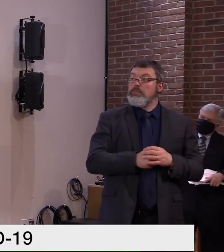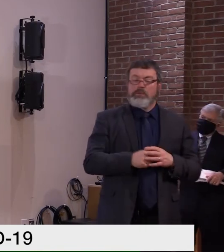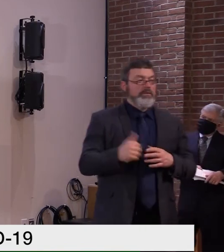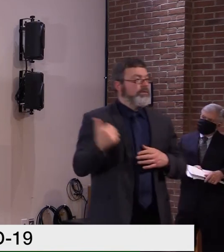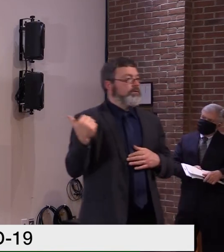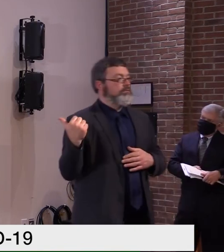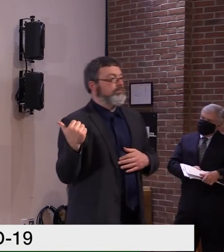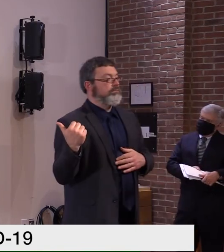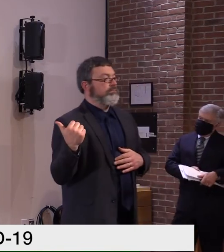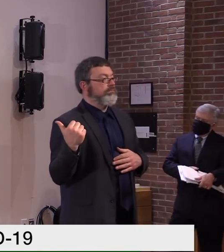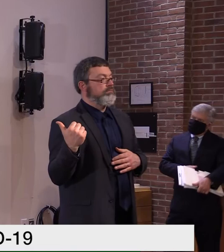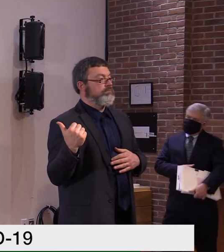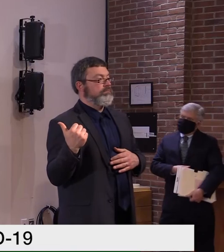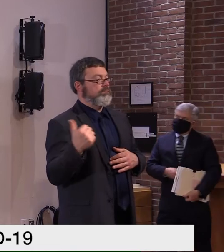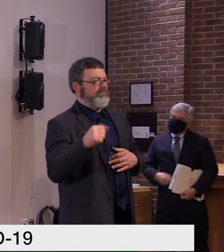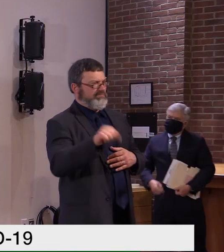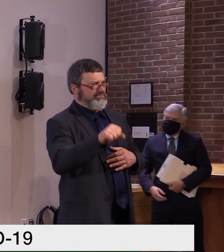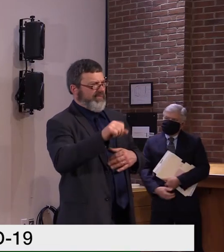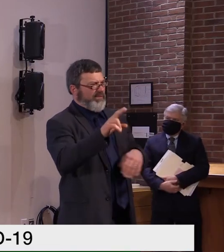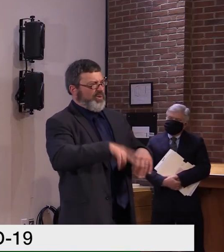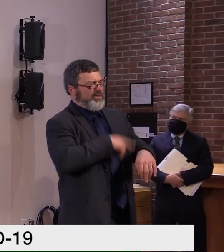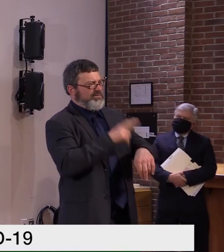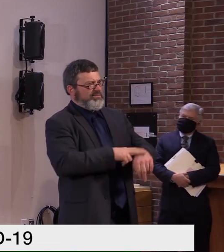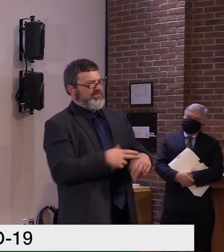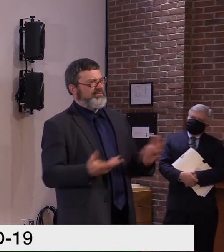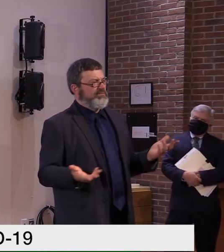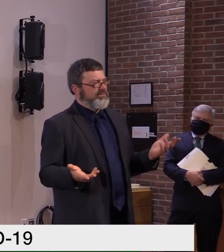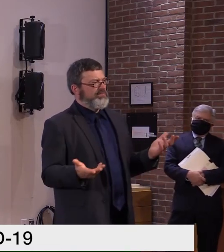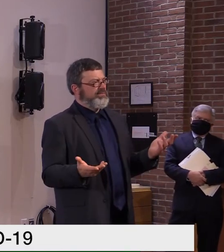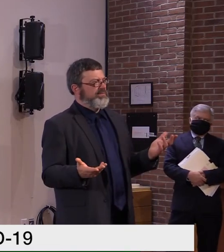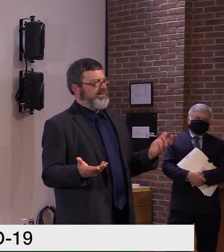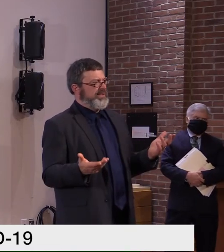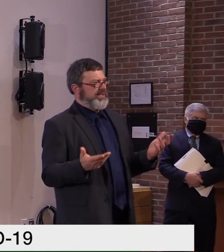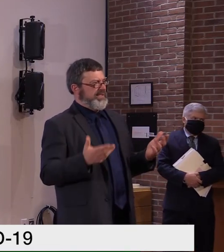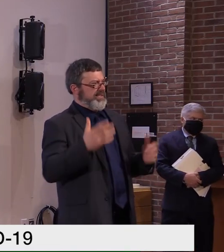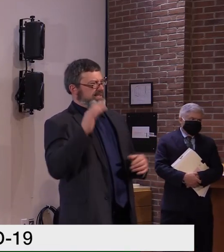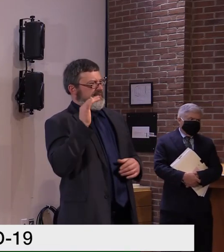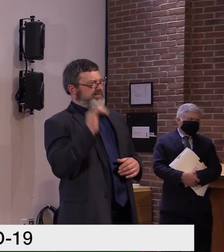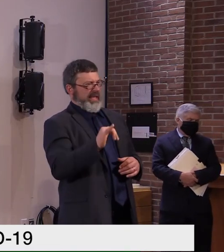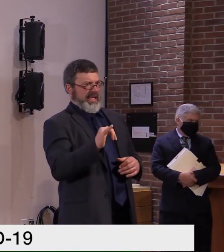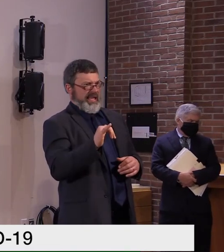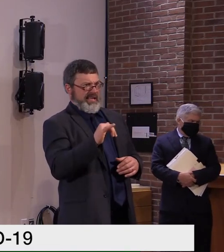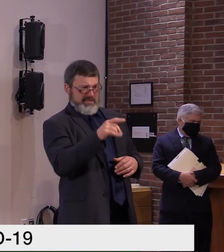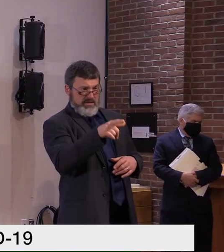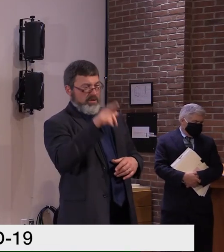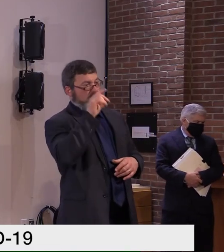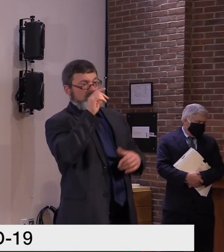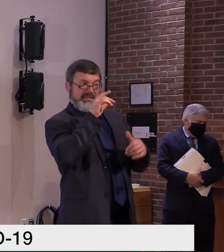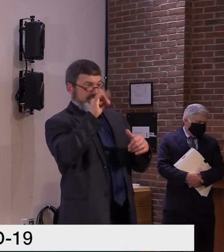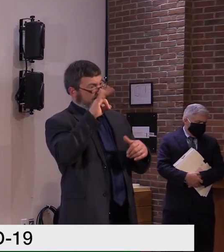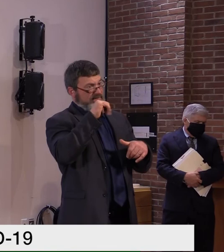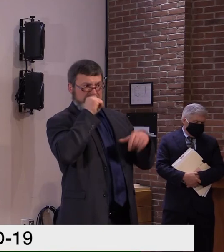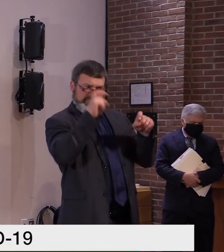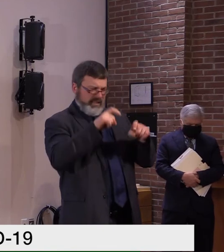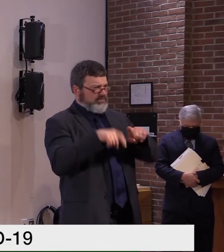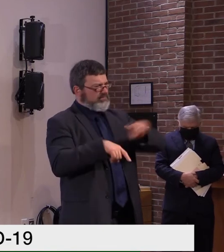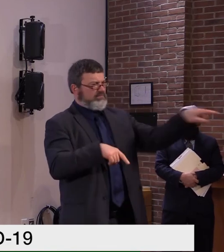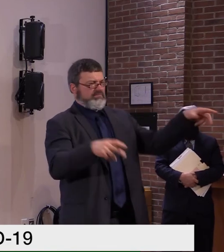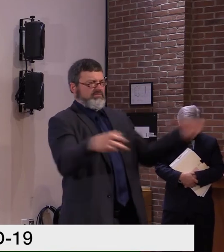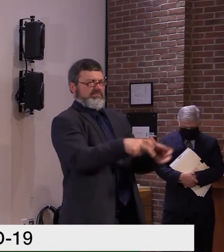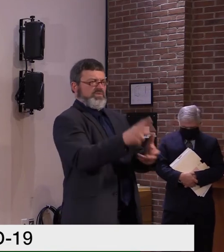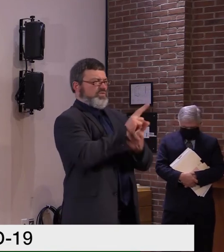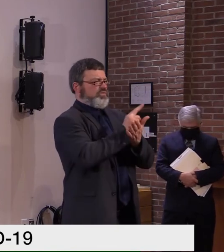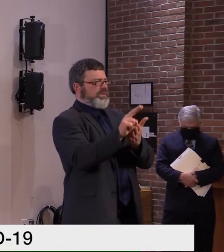Or to appropriately quarantine if they felt that they had contact on the date that was